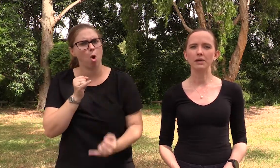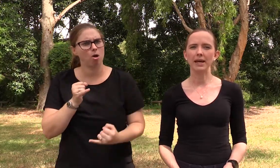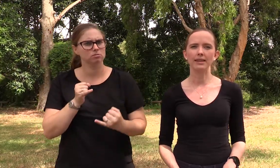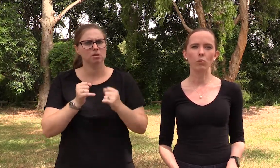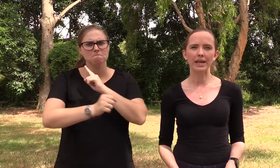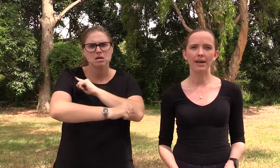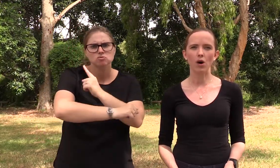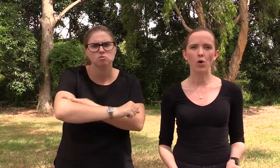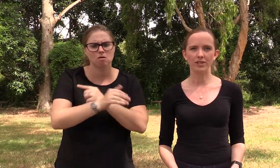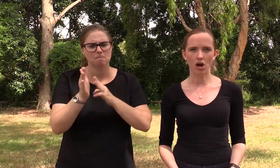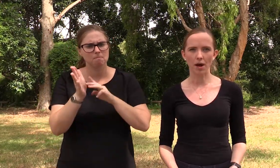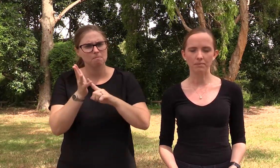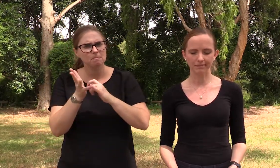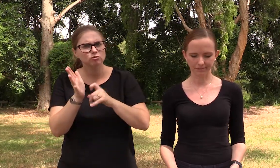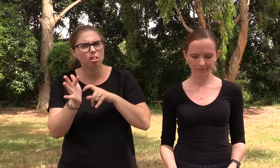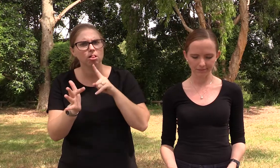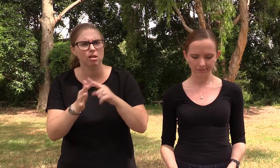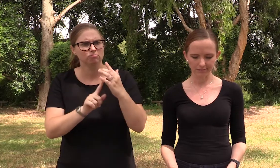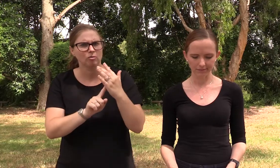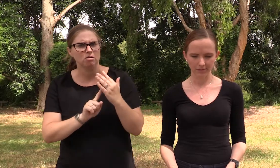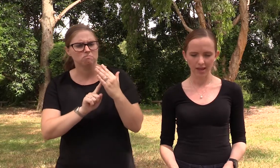slowly make them weaker over time.